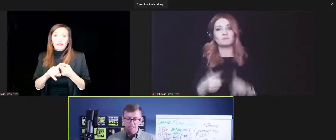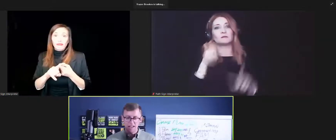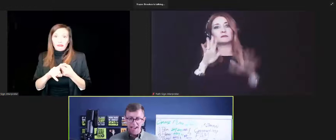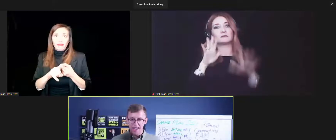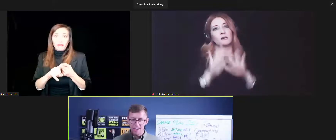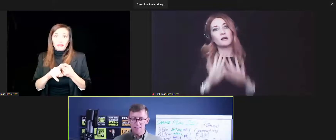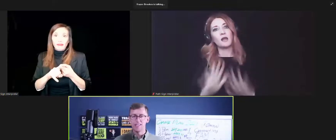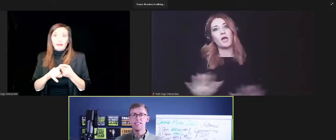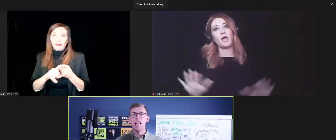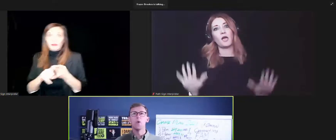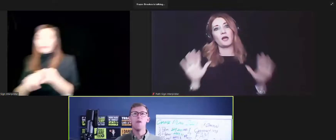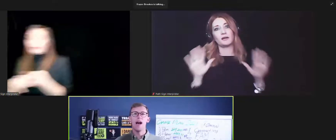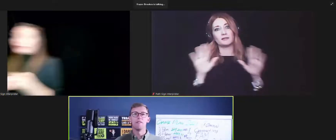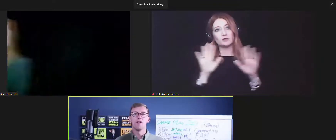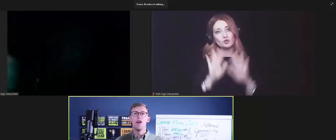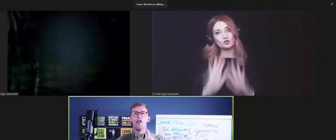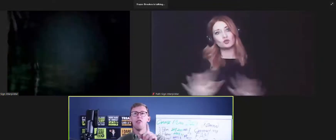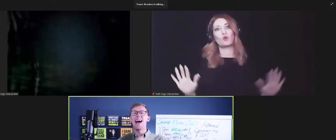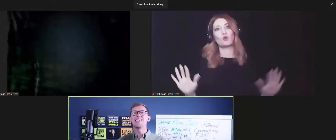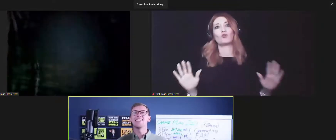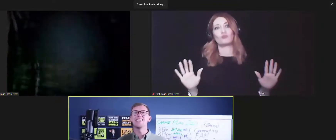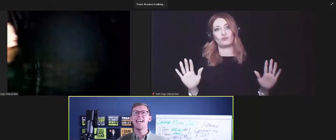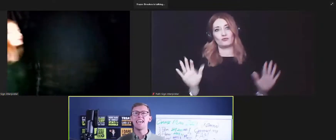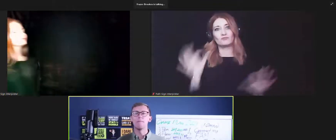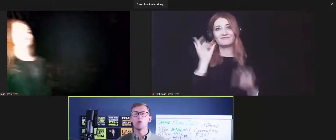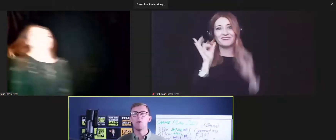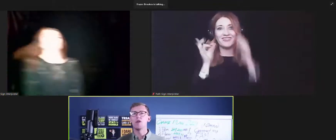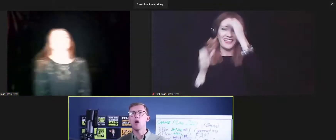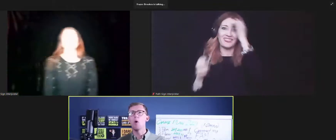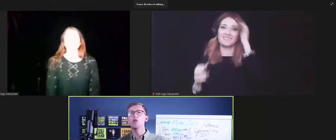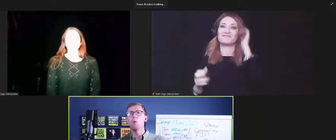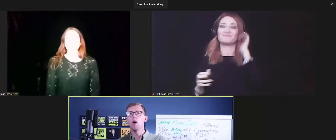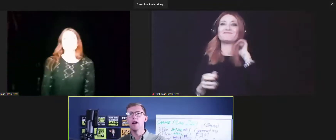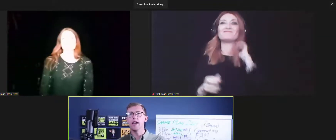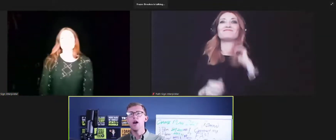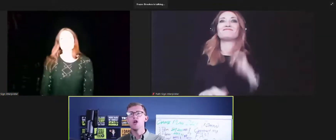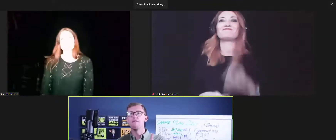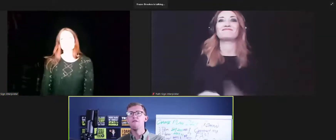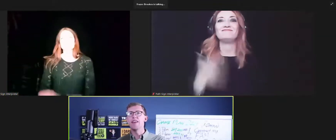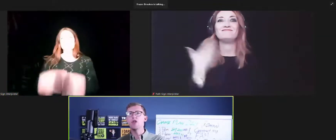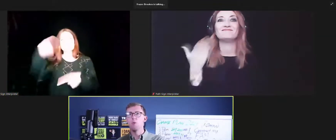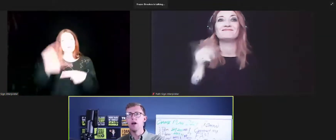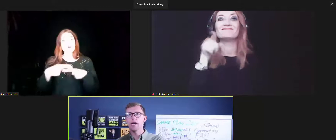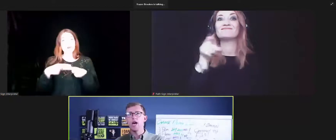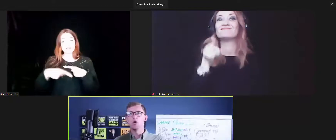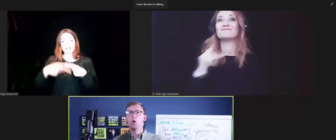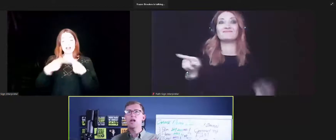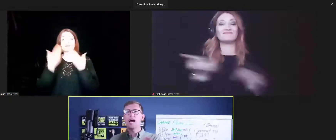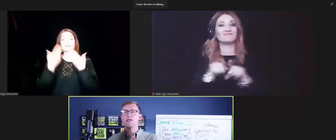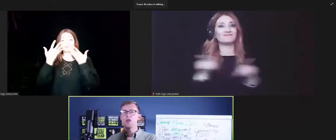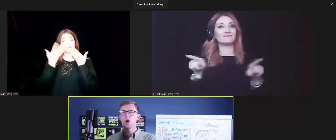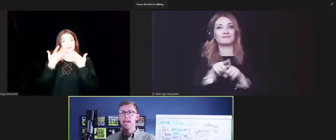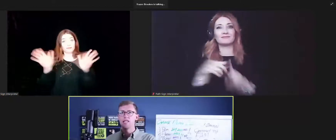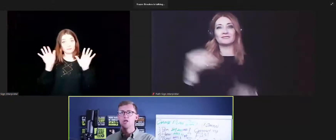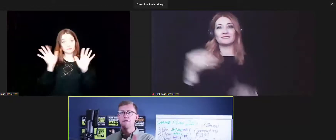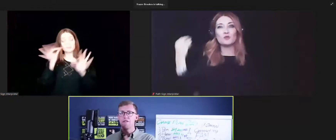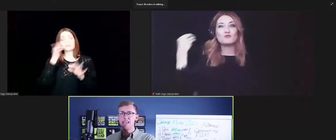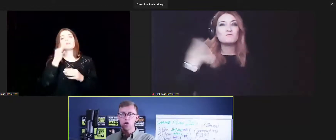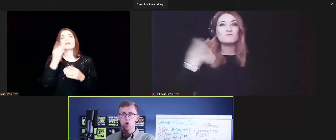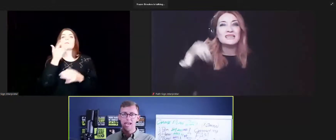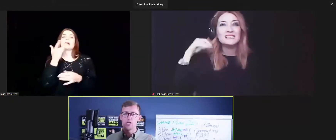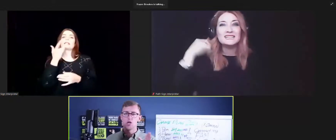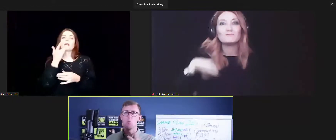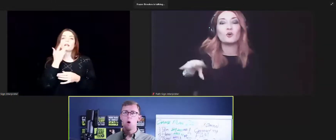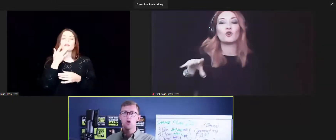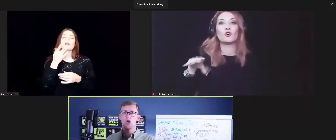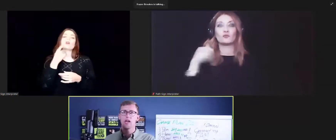end of the day, it's yellow or red. That is the same as when you go to work, you finish work, you look after your kids, you feed your